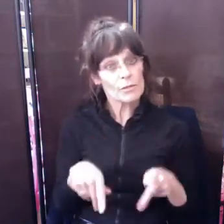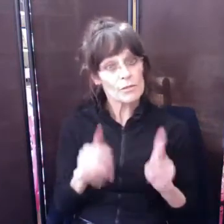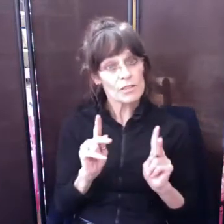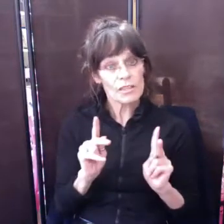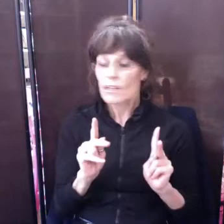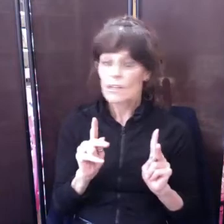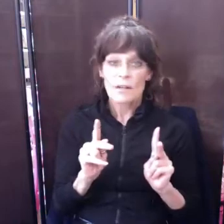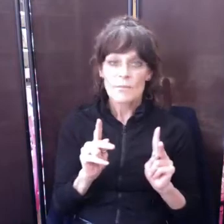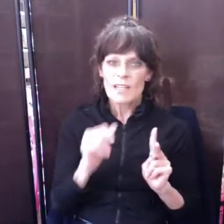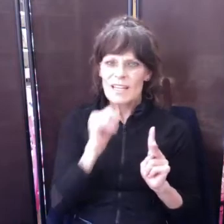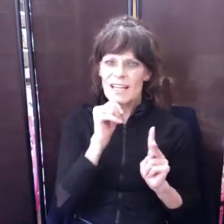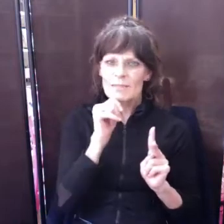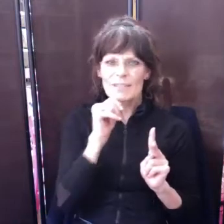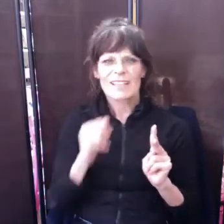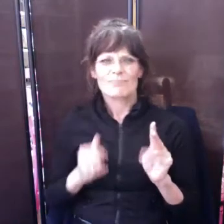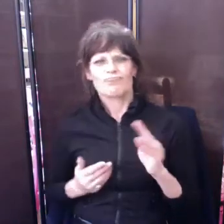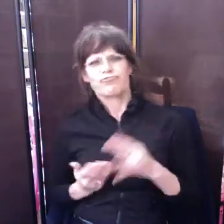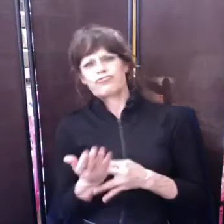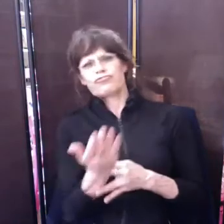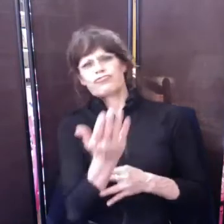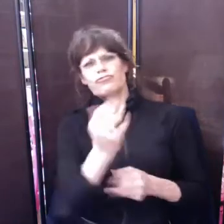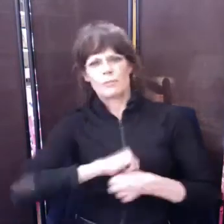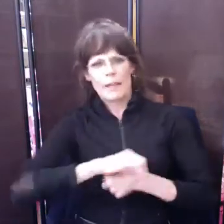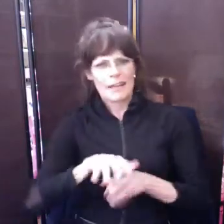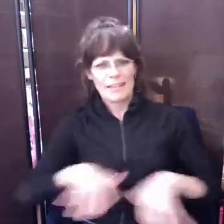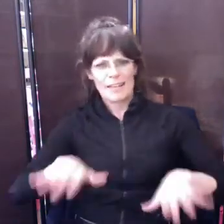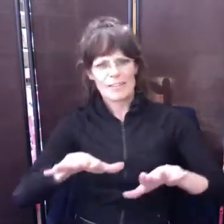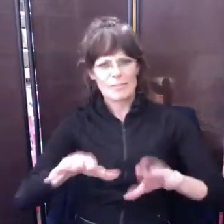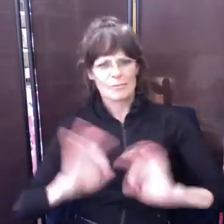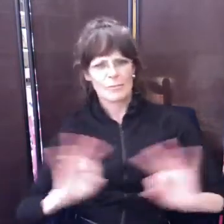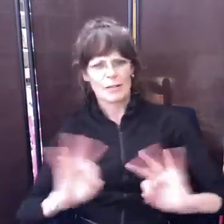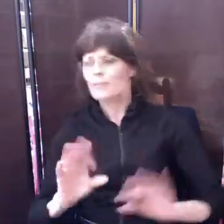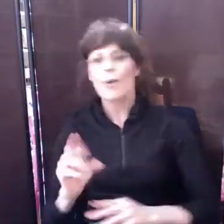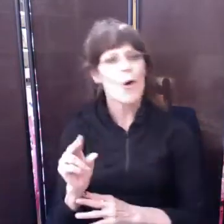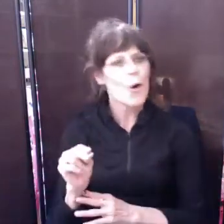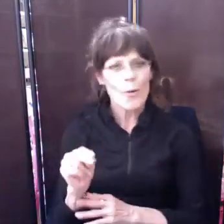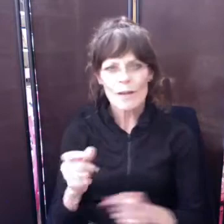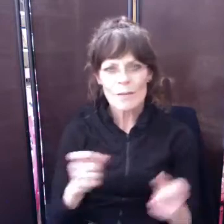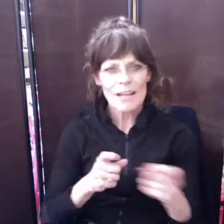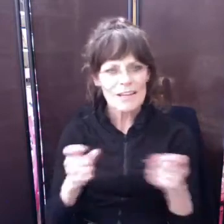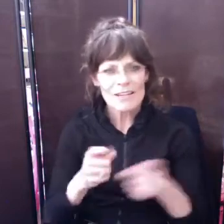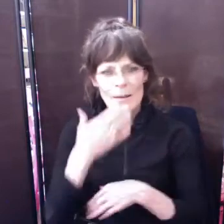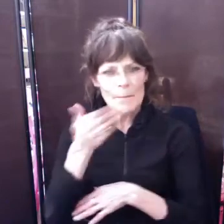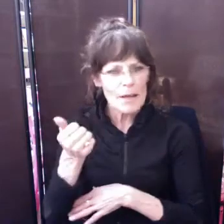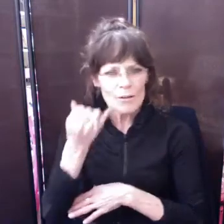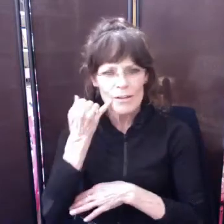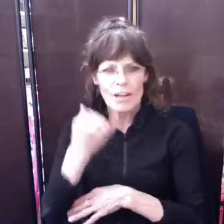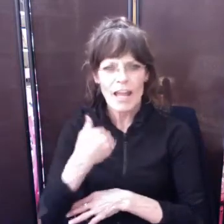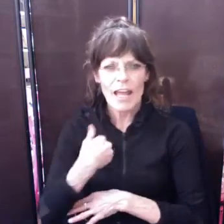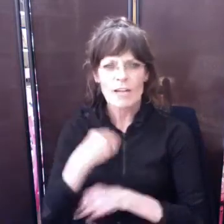am sailing through this pandemic, but I'm certainly handling it a lot better than I would be if I didn't have the program. And I'm